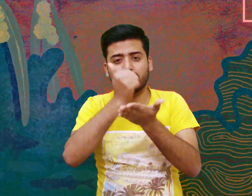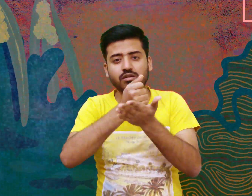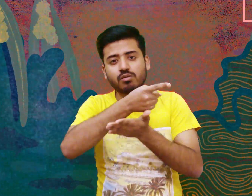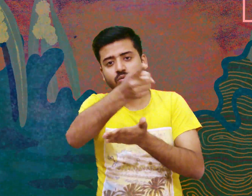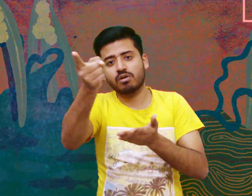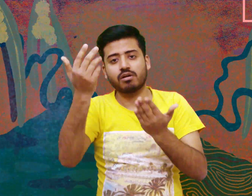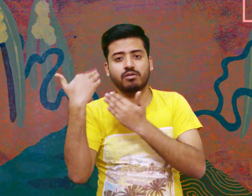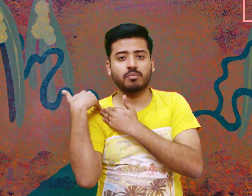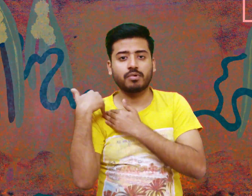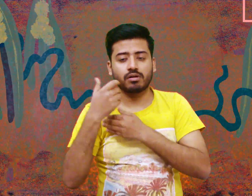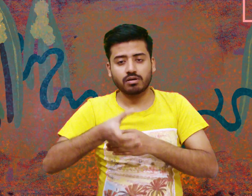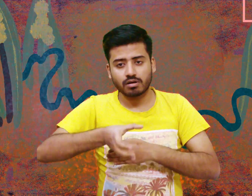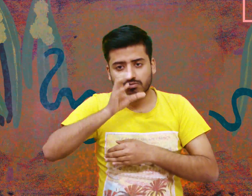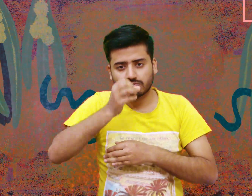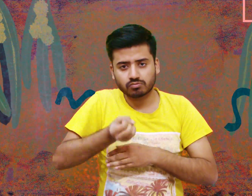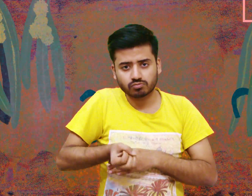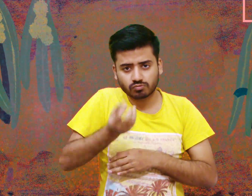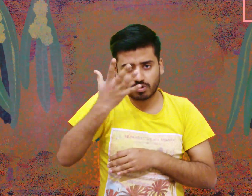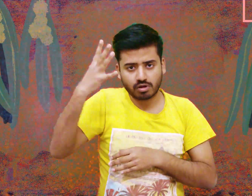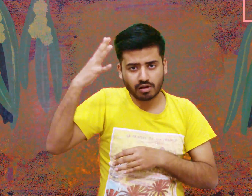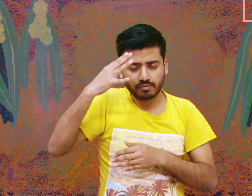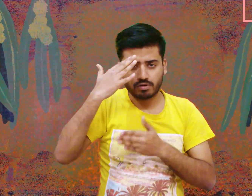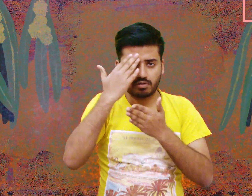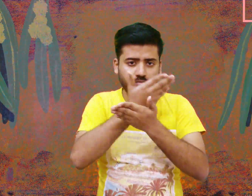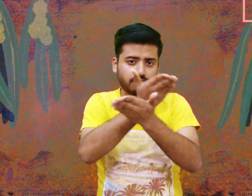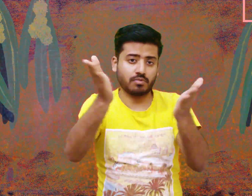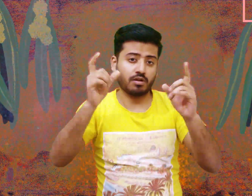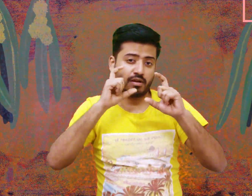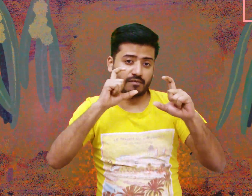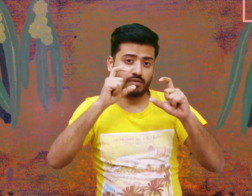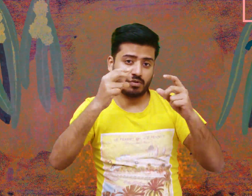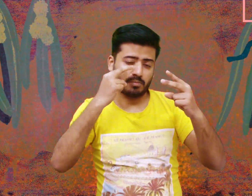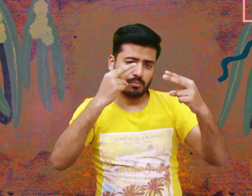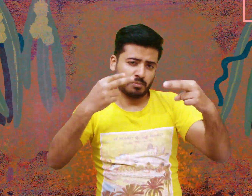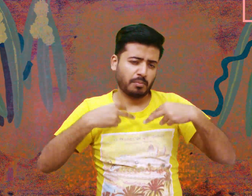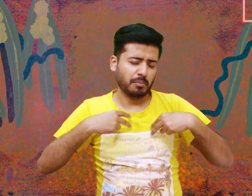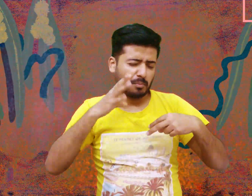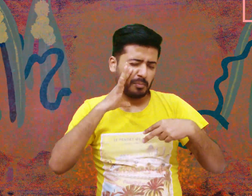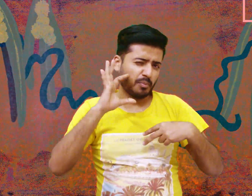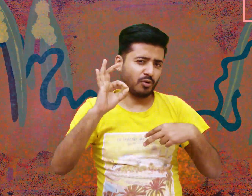without proper rinsing. The dentist gave Lily a simple solution: eat your oranges,